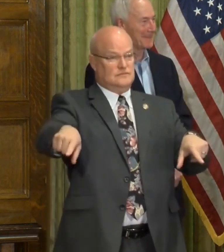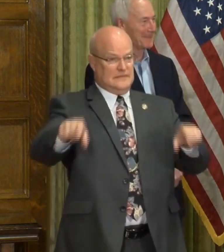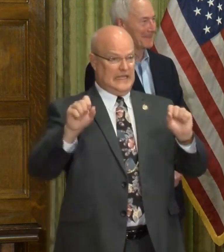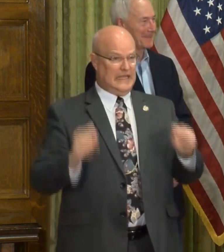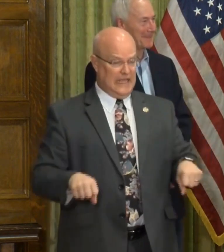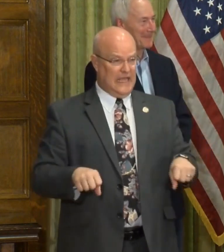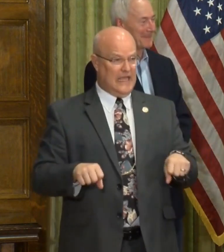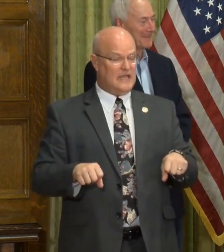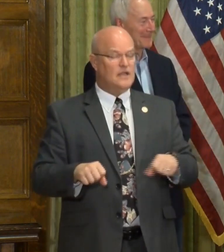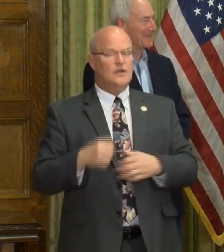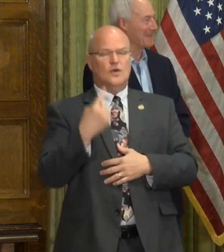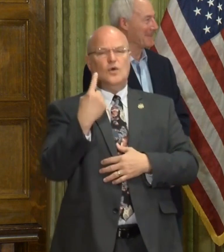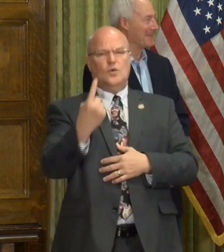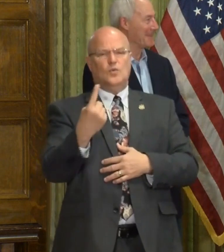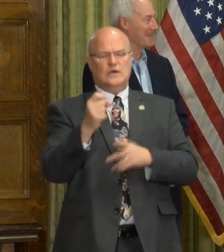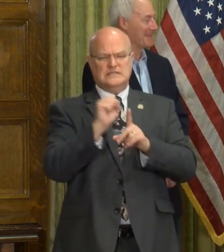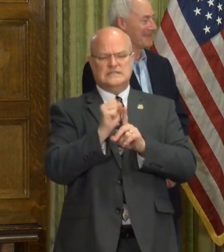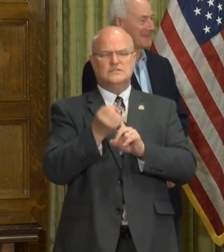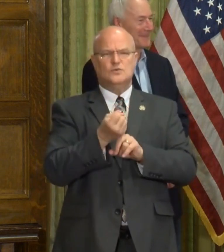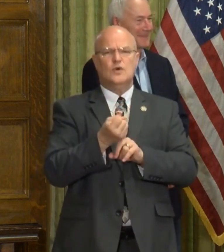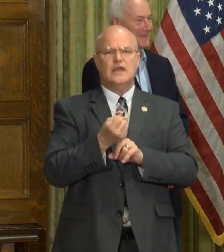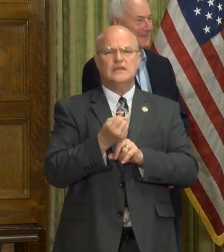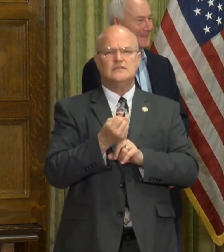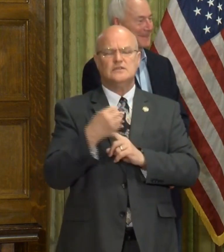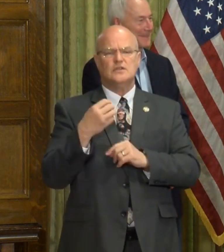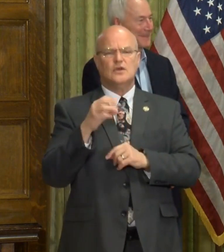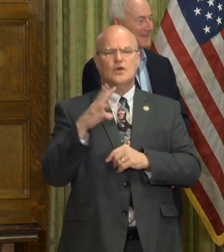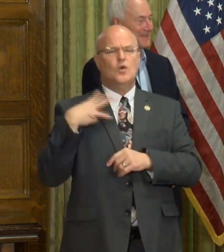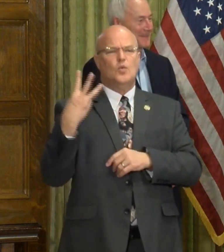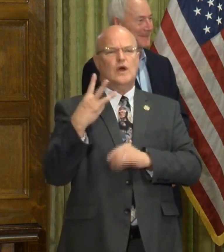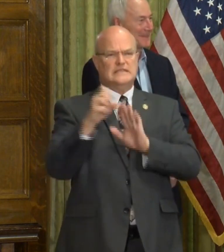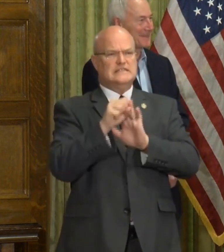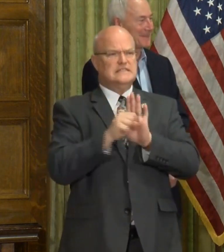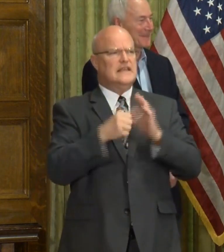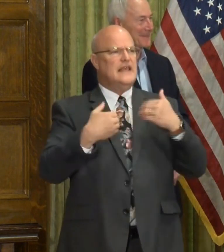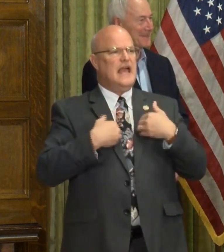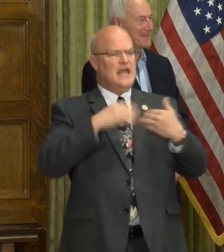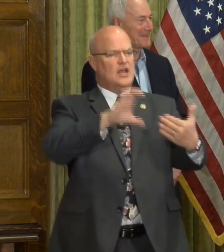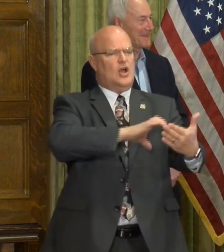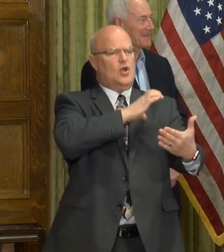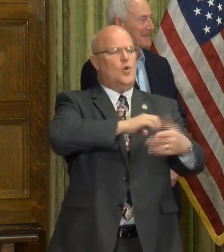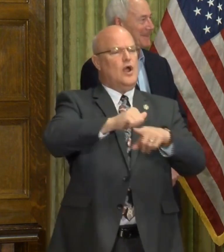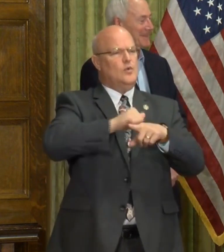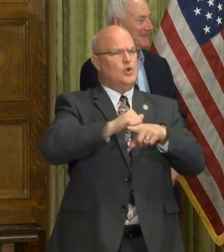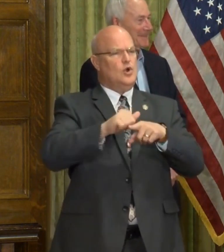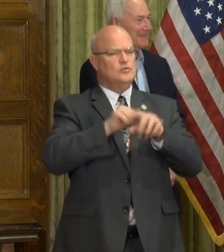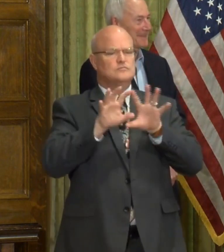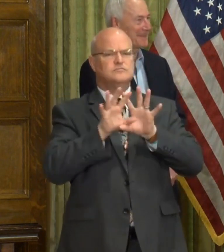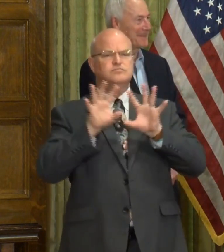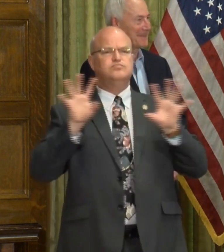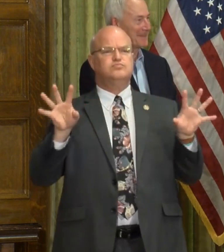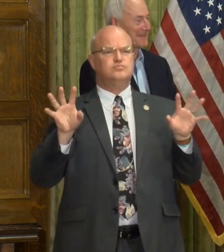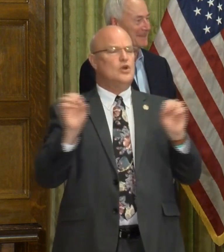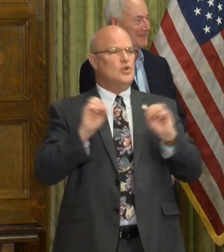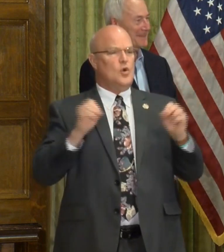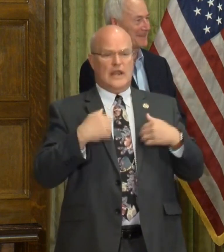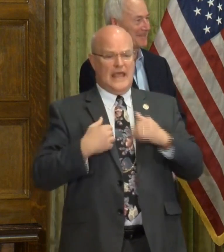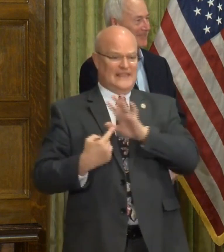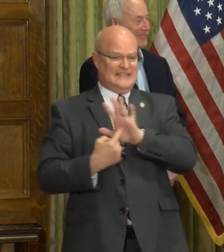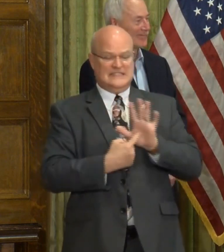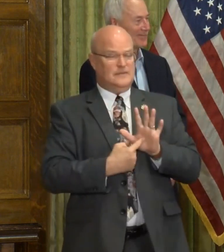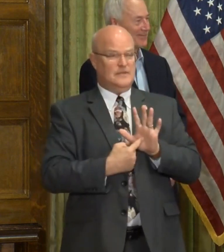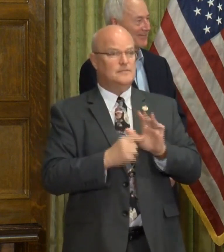go very far. There was one situation in Washington State where they had a choir rehearsal. No one there